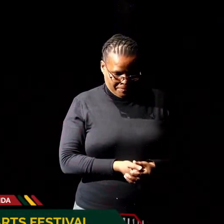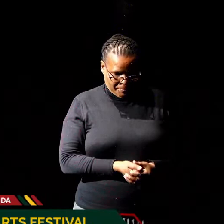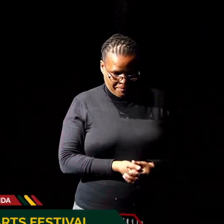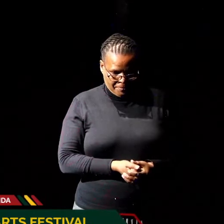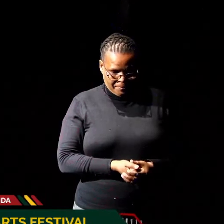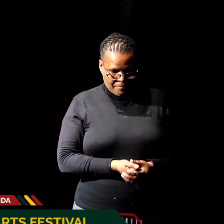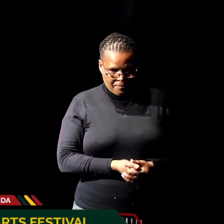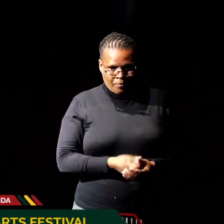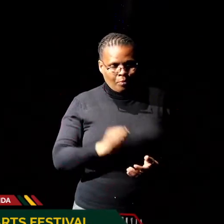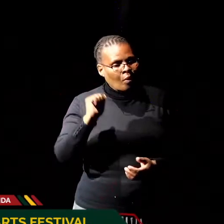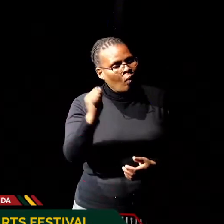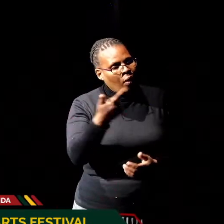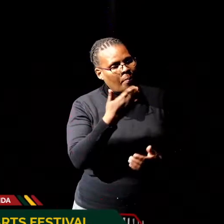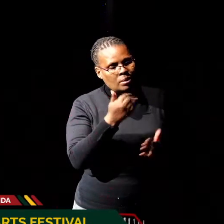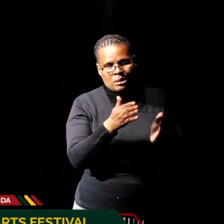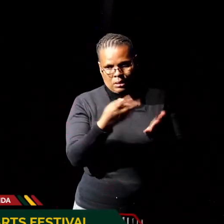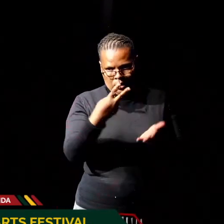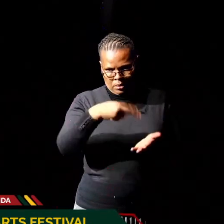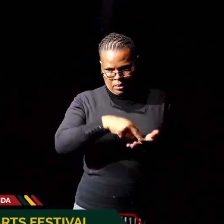May you all stand, please.